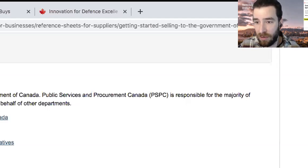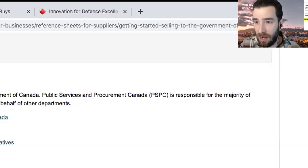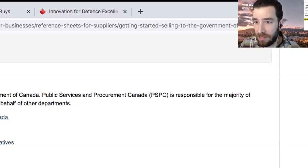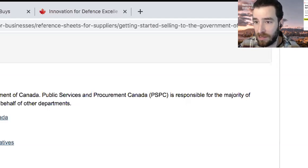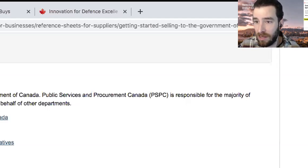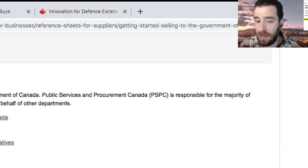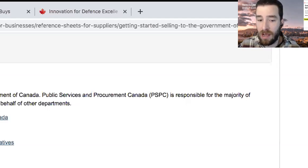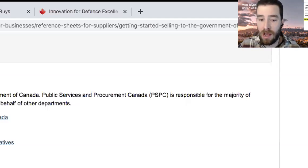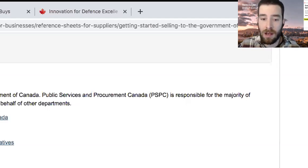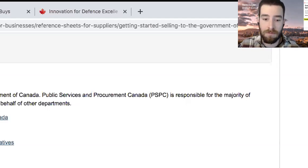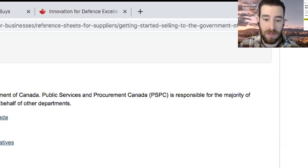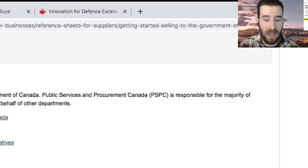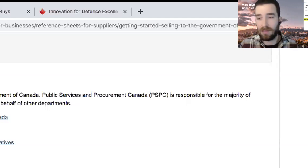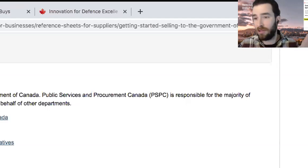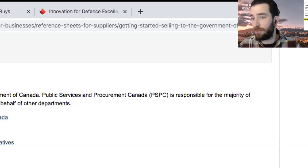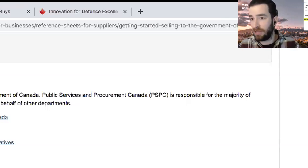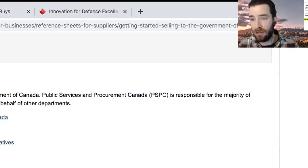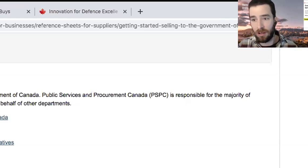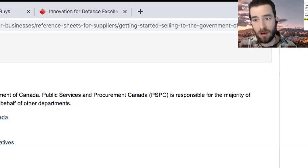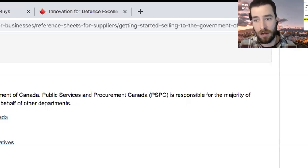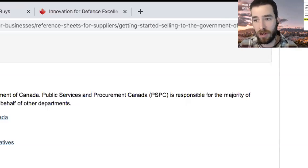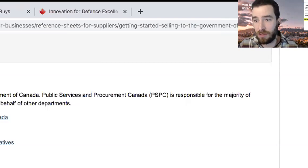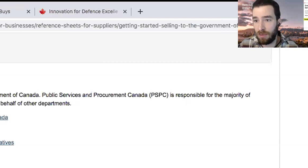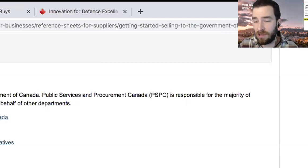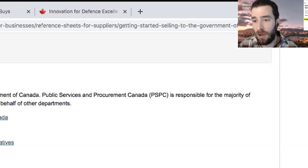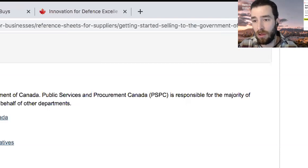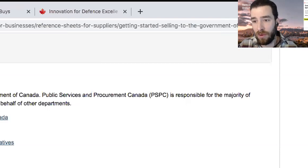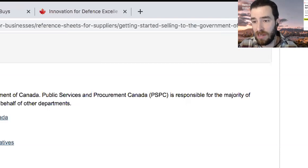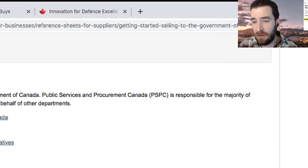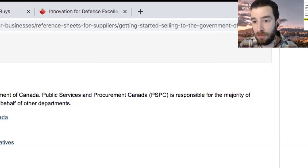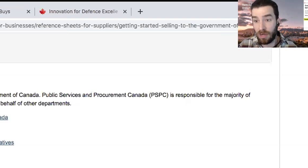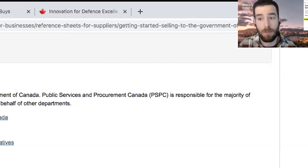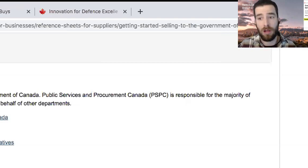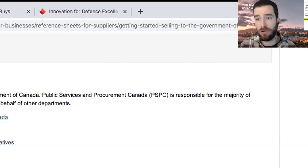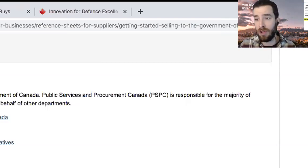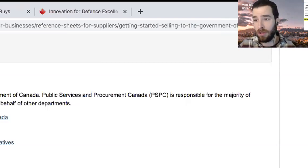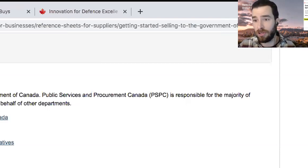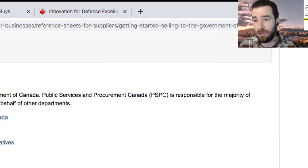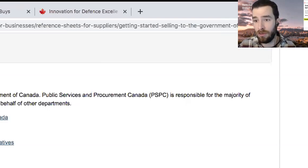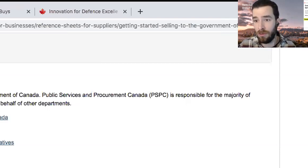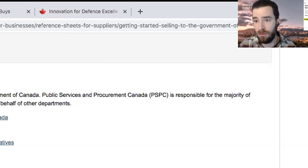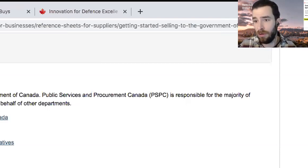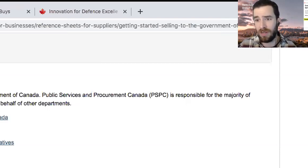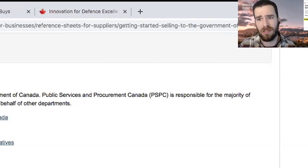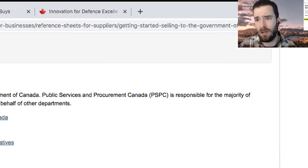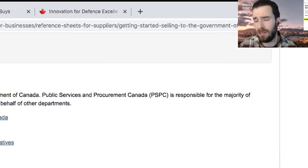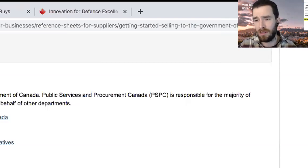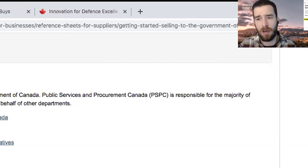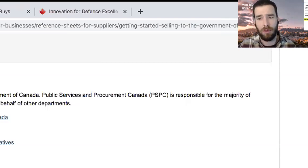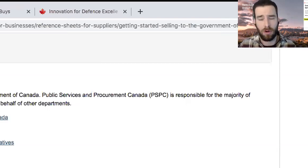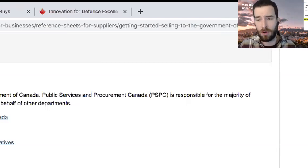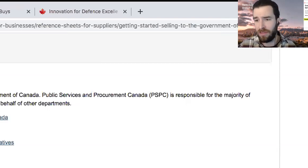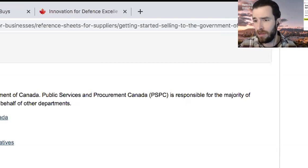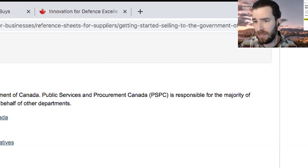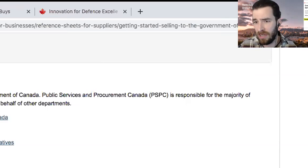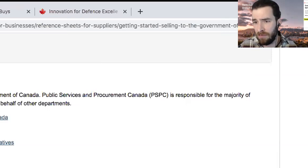Canada buys. Yes, there's billion-dollar contracts, but it's all the way down to a couple $100s to, a consultant to